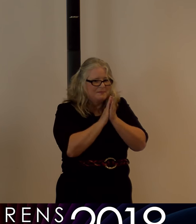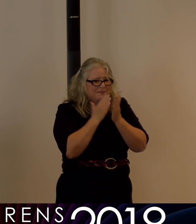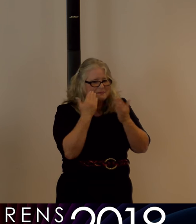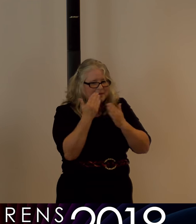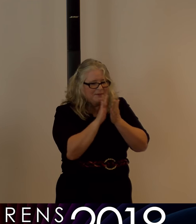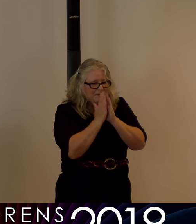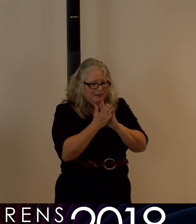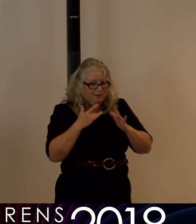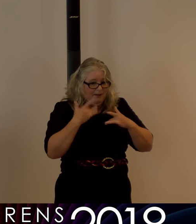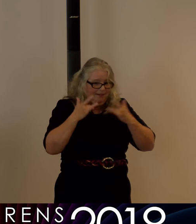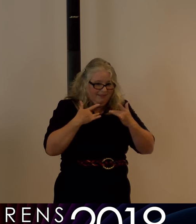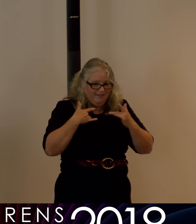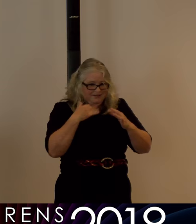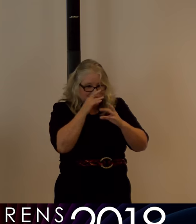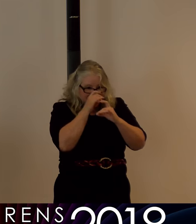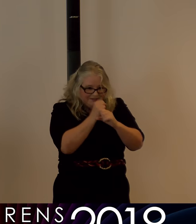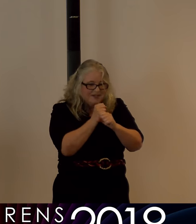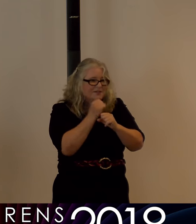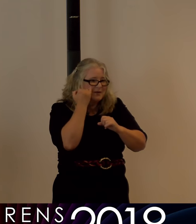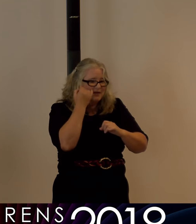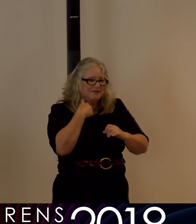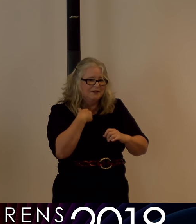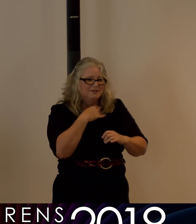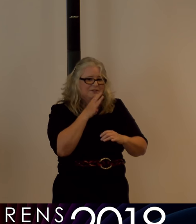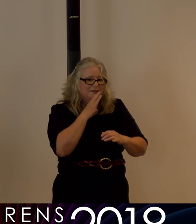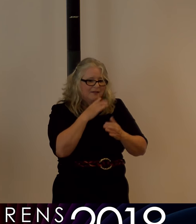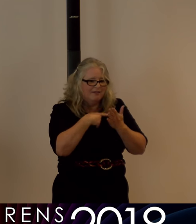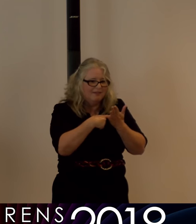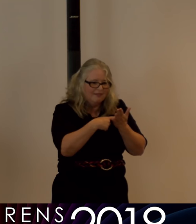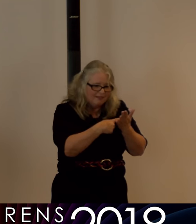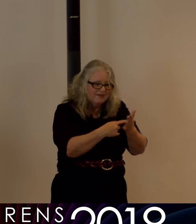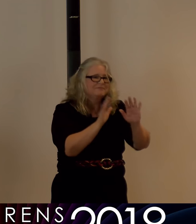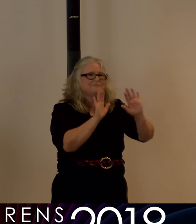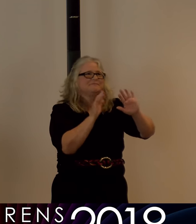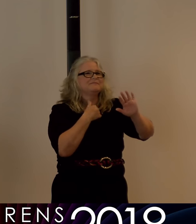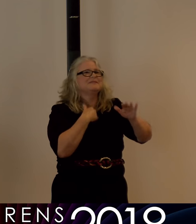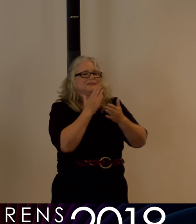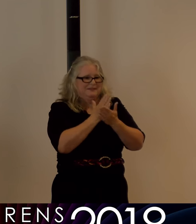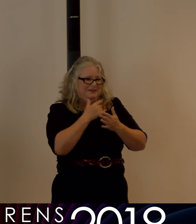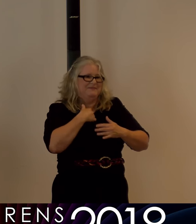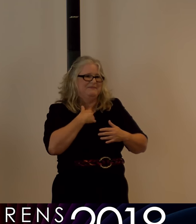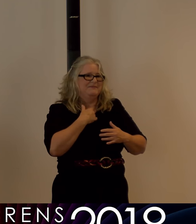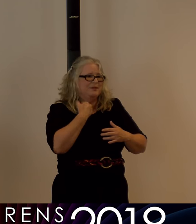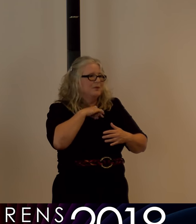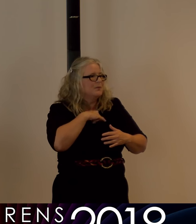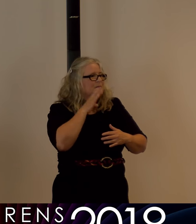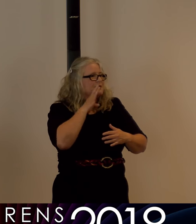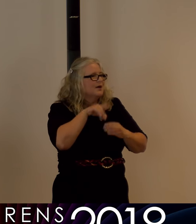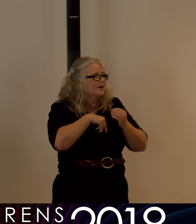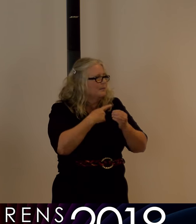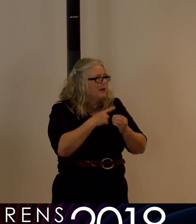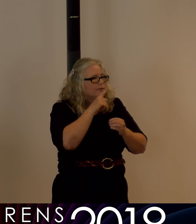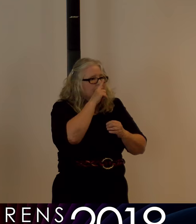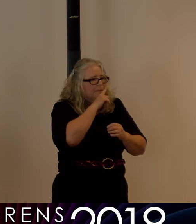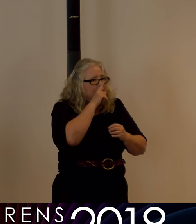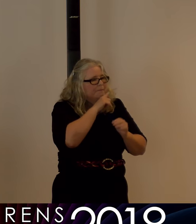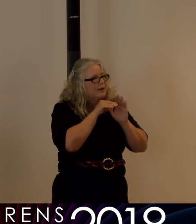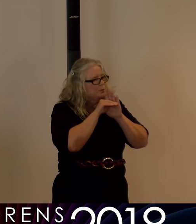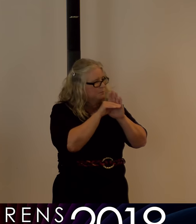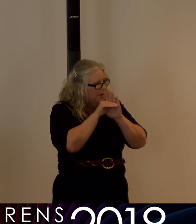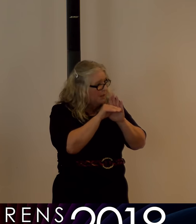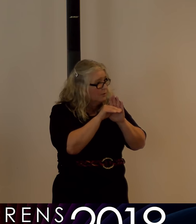I start speaking nonsense, just stop me. We're going to talk about the mouse models of CHARGE syndrome.